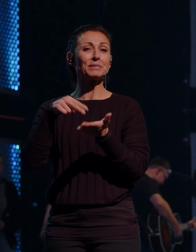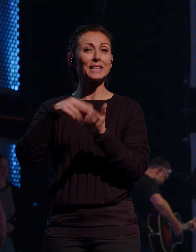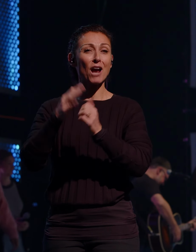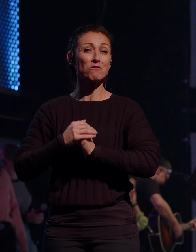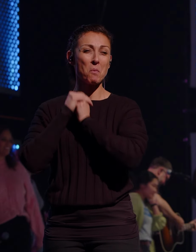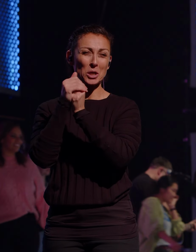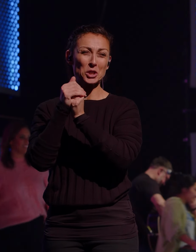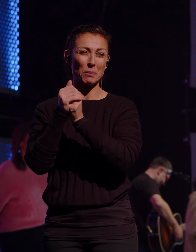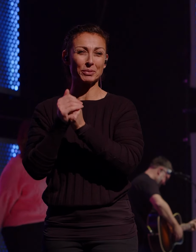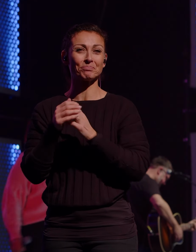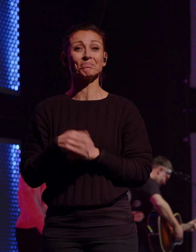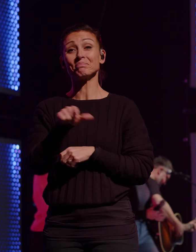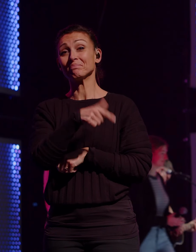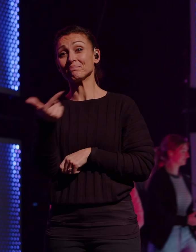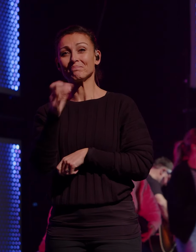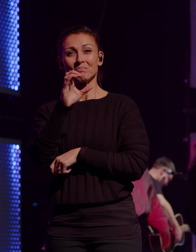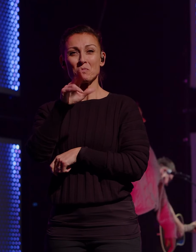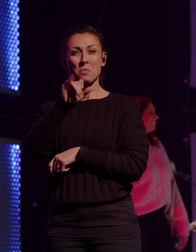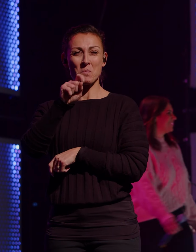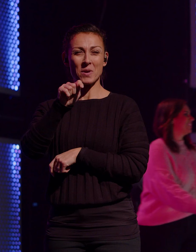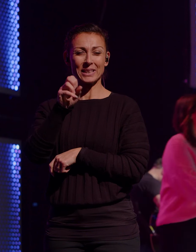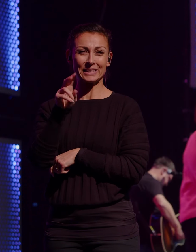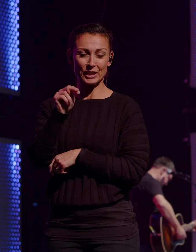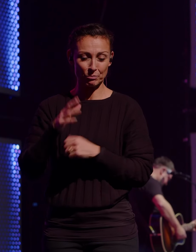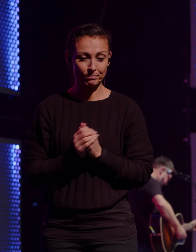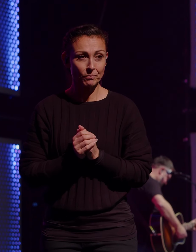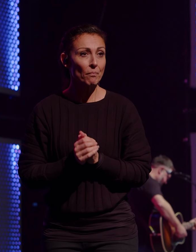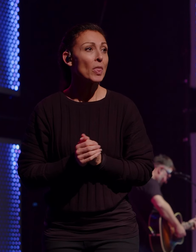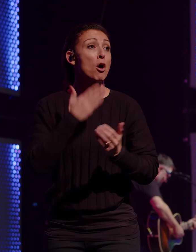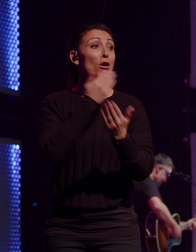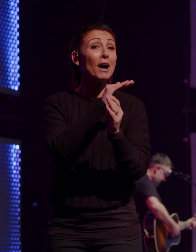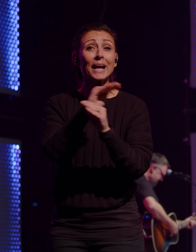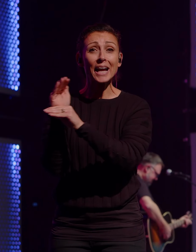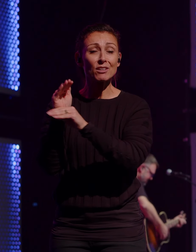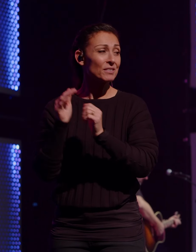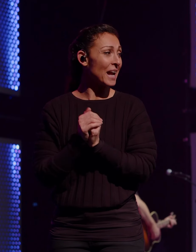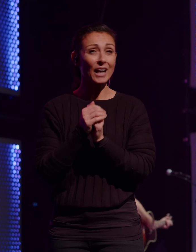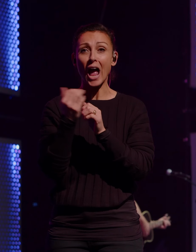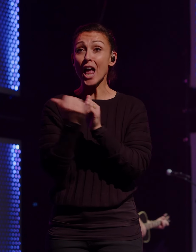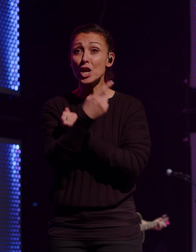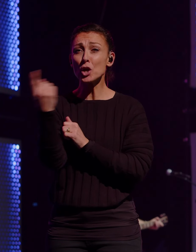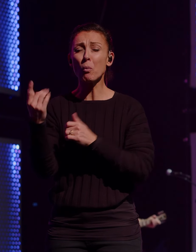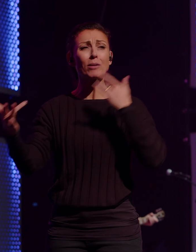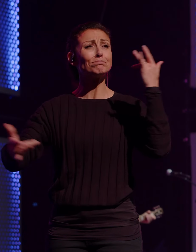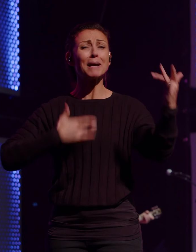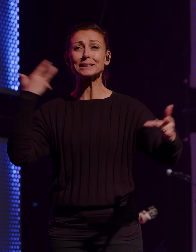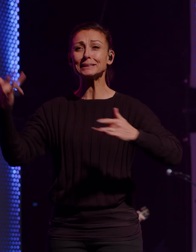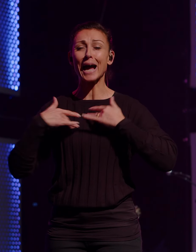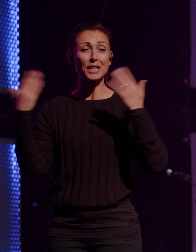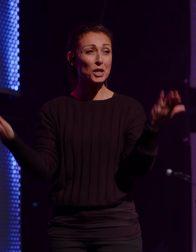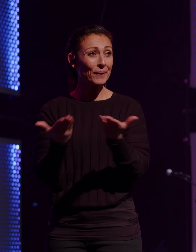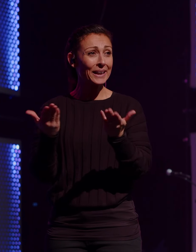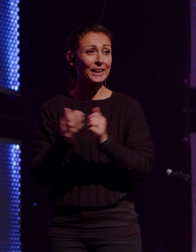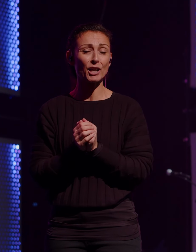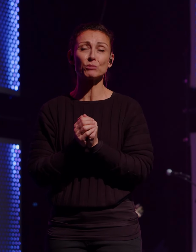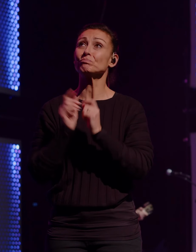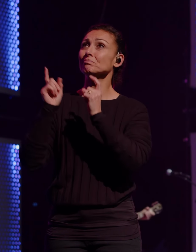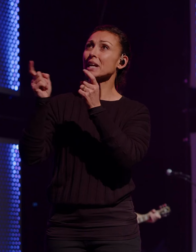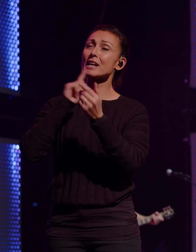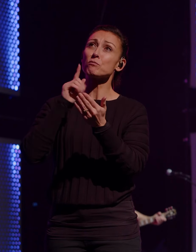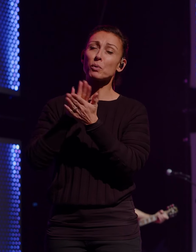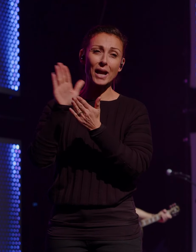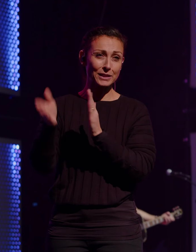Good evening, church. How are we doing tonight? Is there anybody excited to be in the house of the Lord just one more time to give praise and to give glory to an